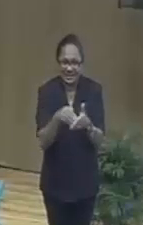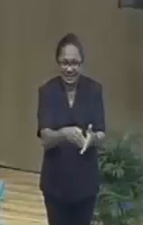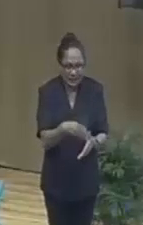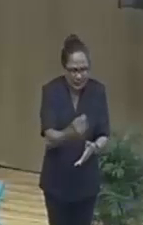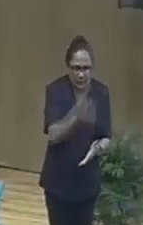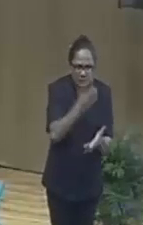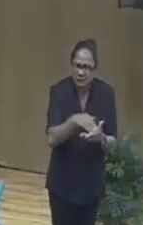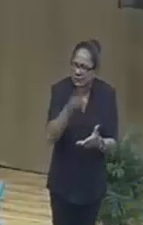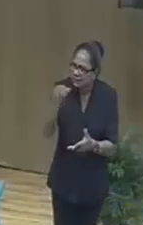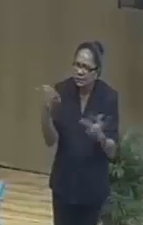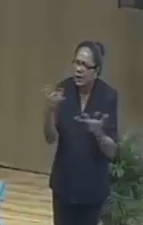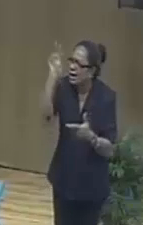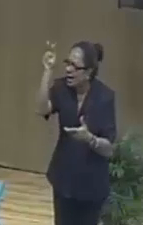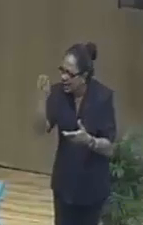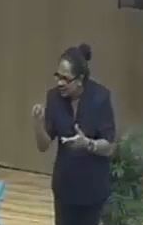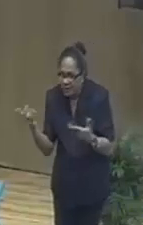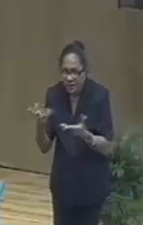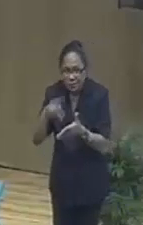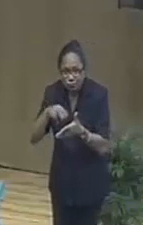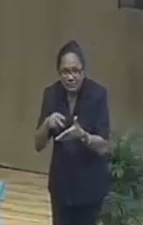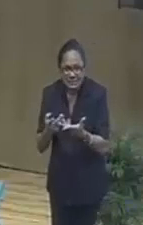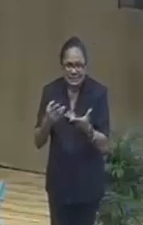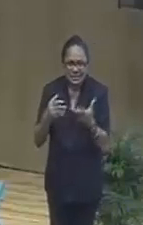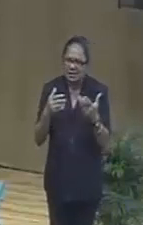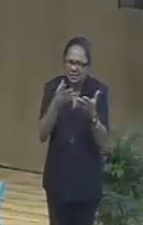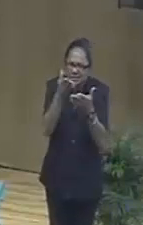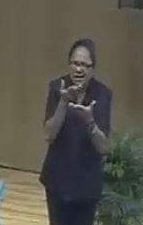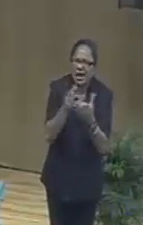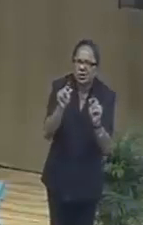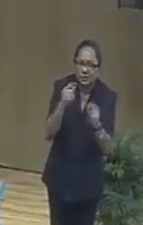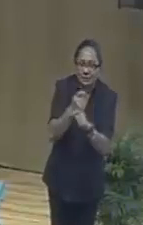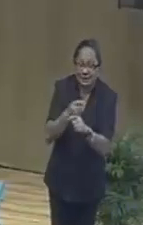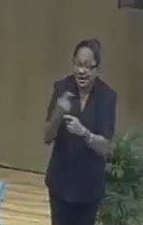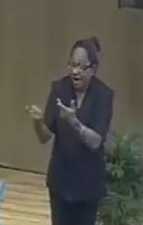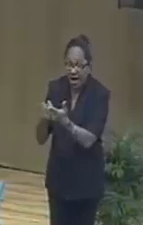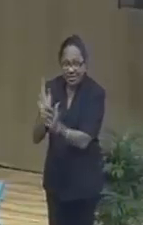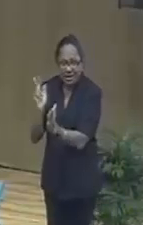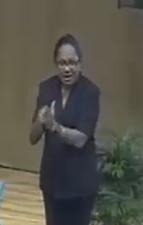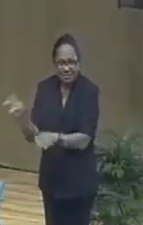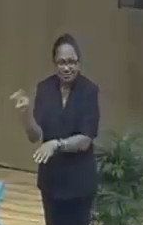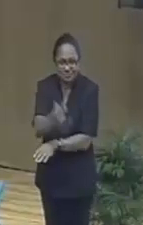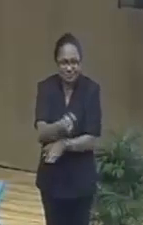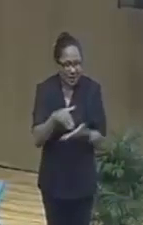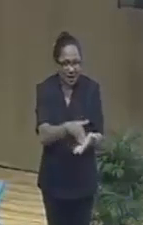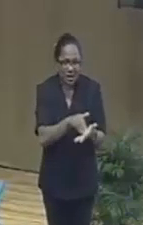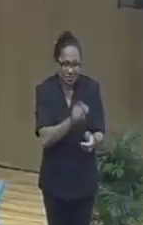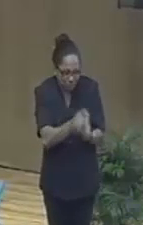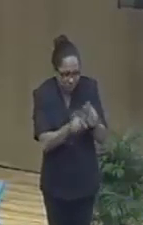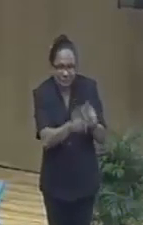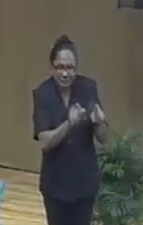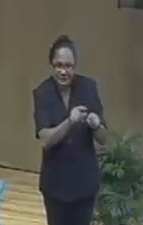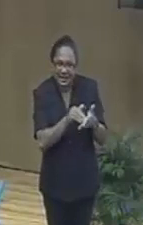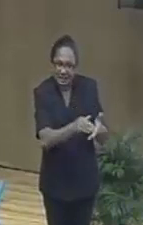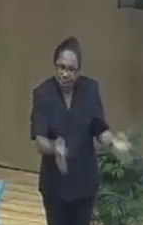to find a particular reading or how to go about a particular task, others would come in immediately, providing tips and assistance